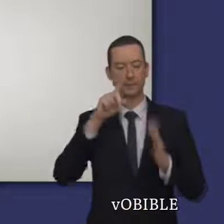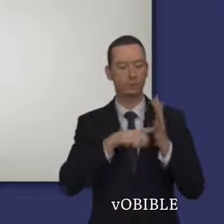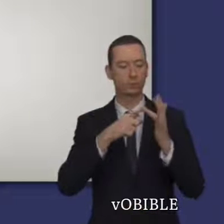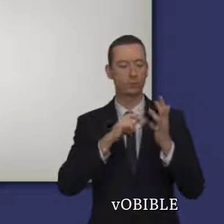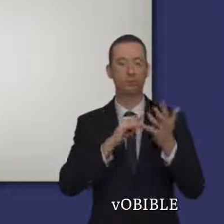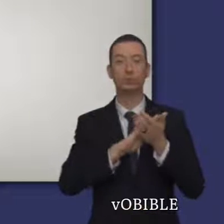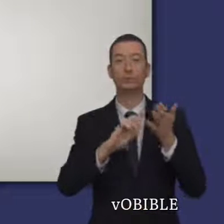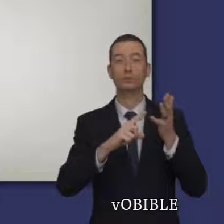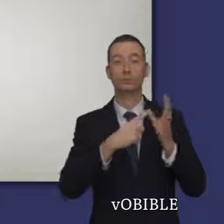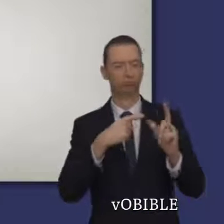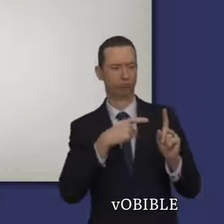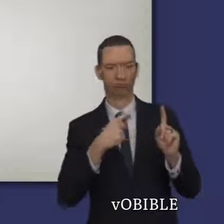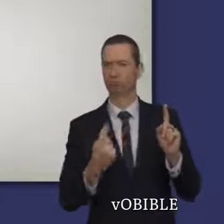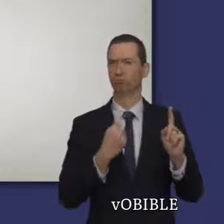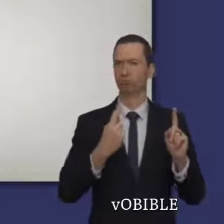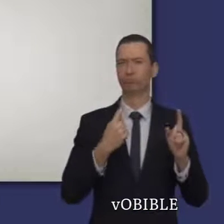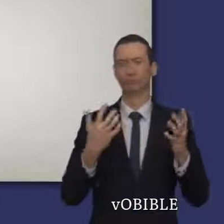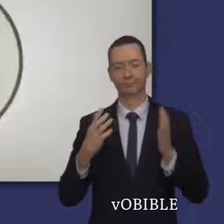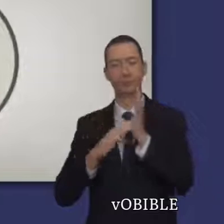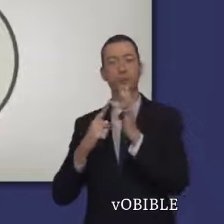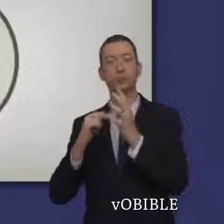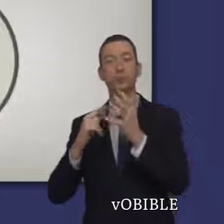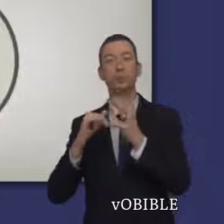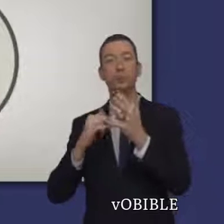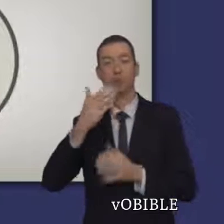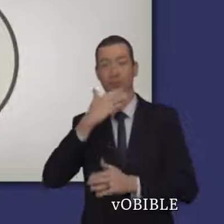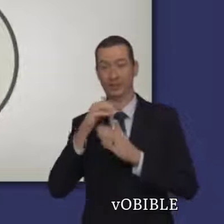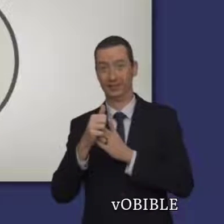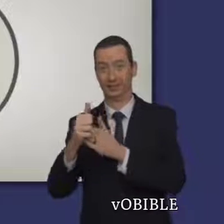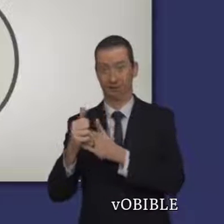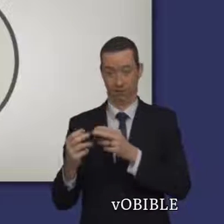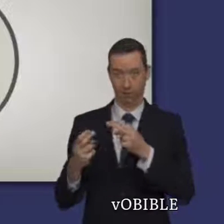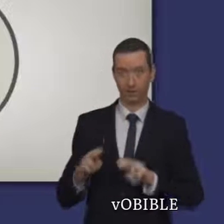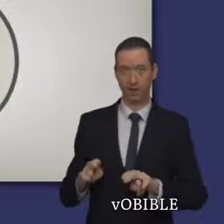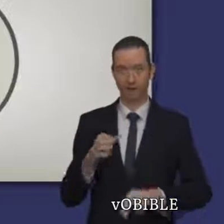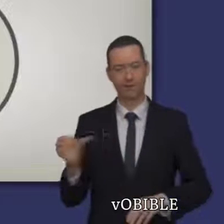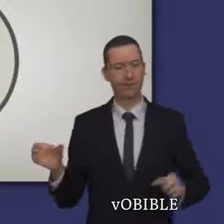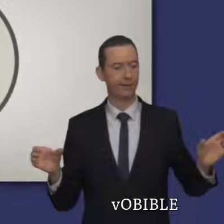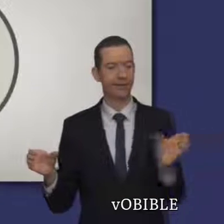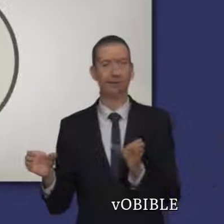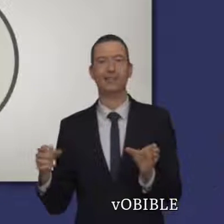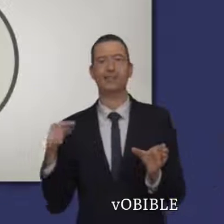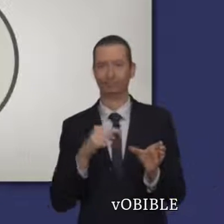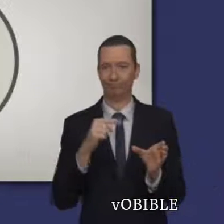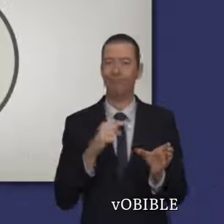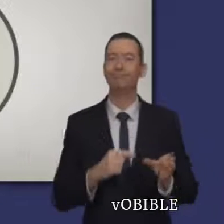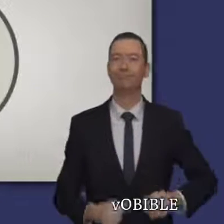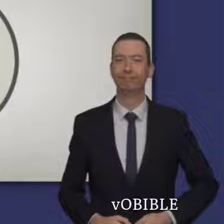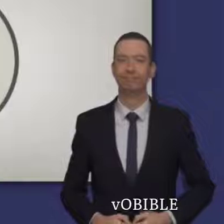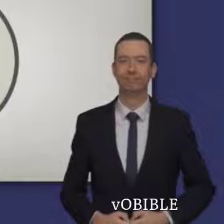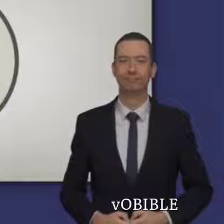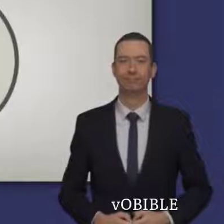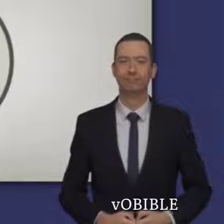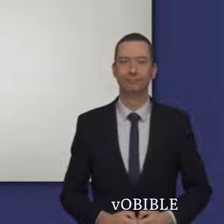The book of Joshua is named after its writer, Joshua the son of Nun, who succeeded Moses as leader of